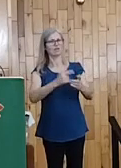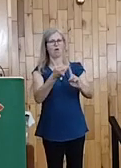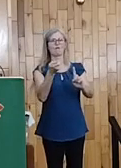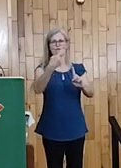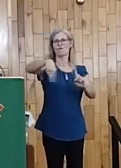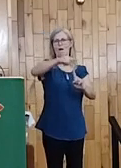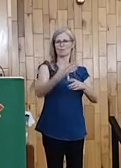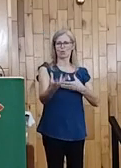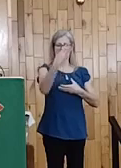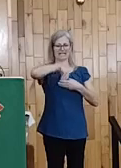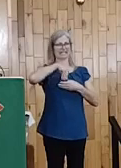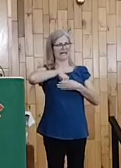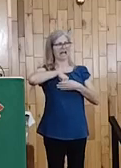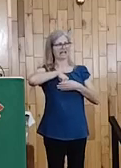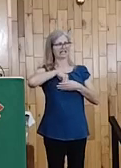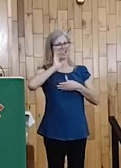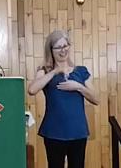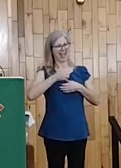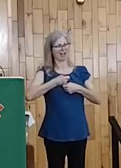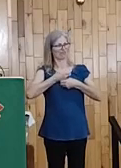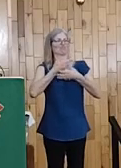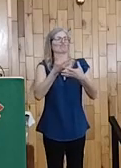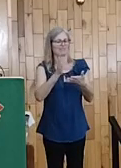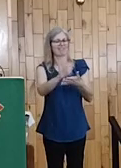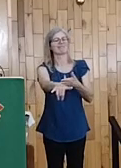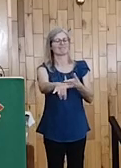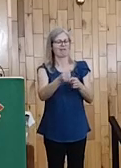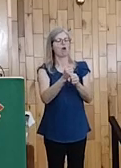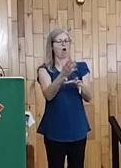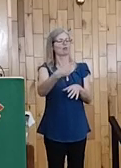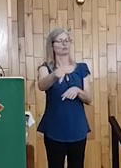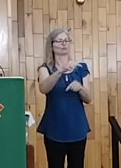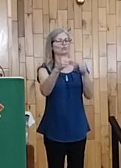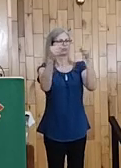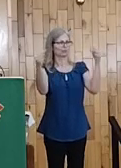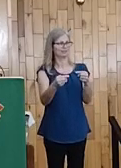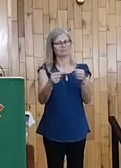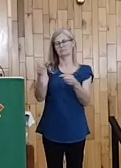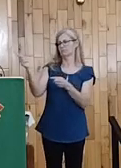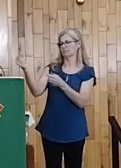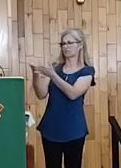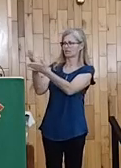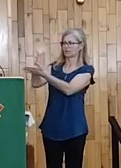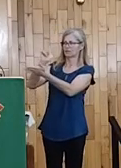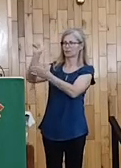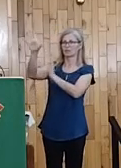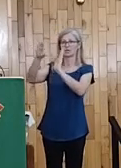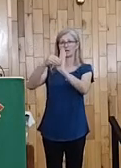within, and they defile." The Gospel of the Lord.